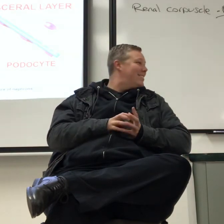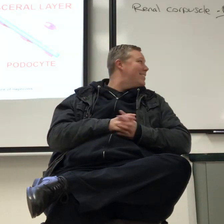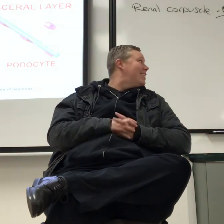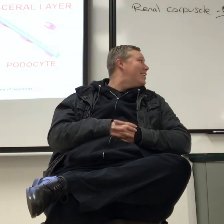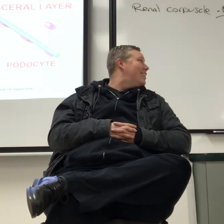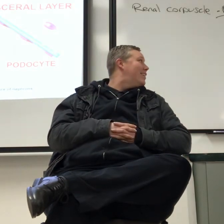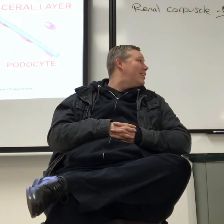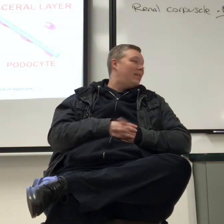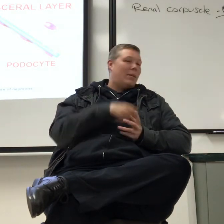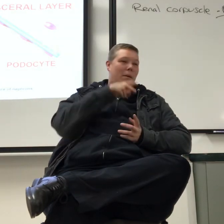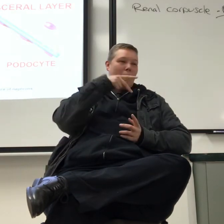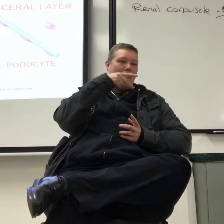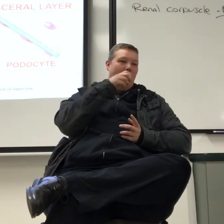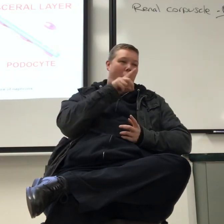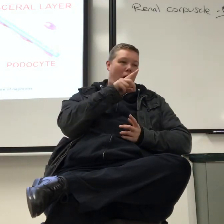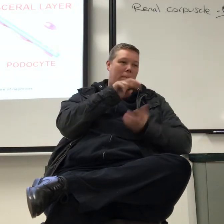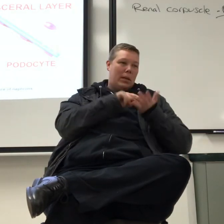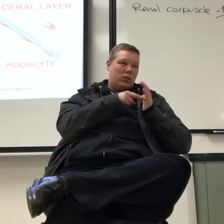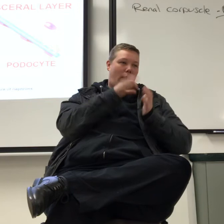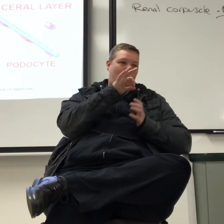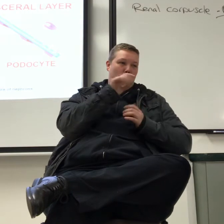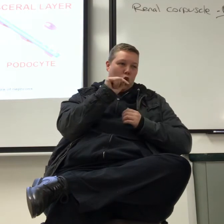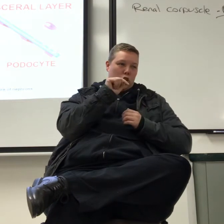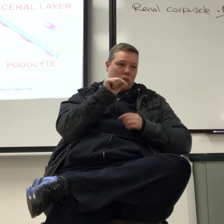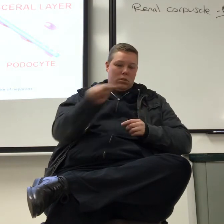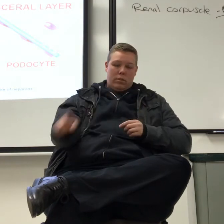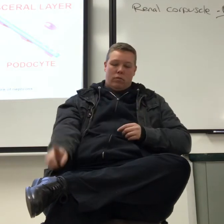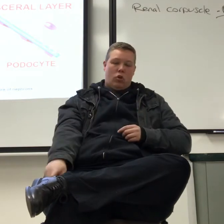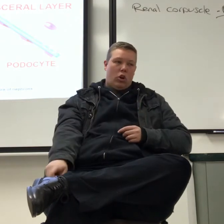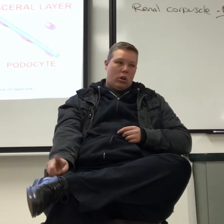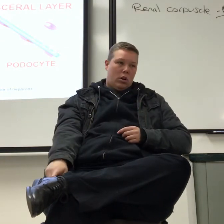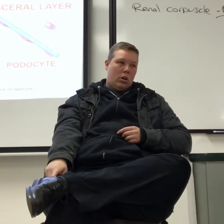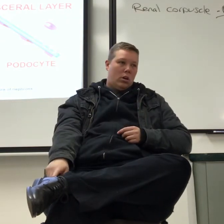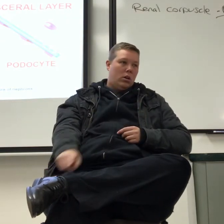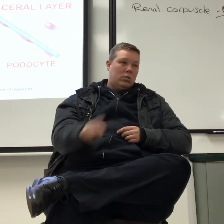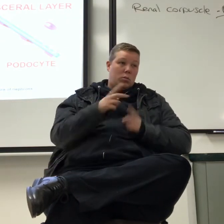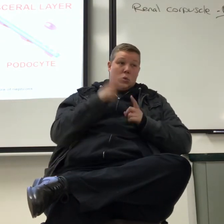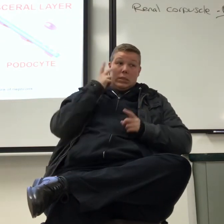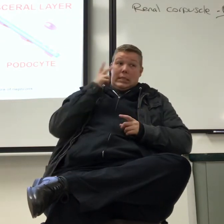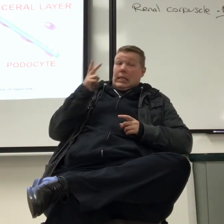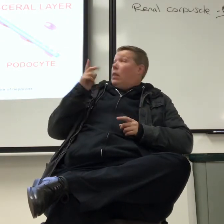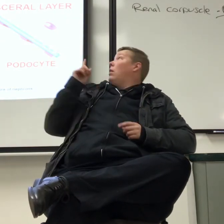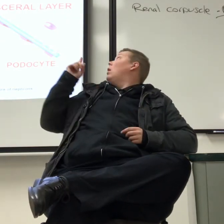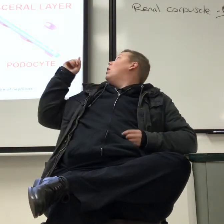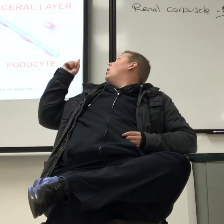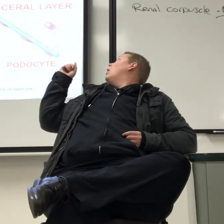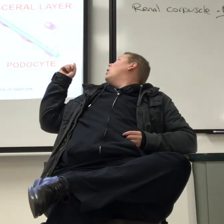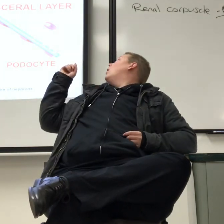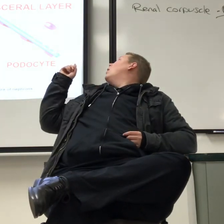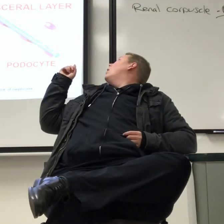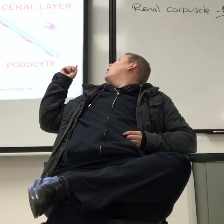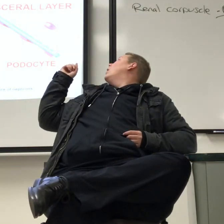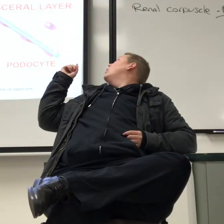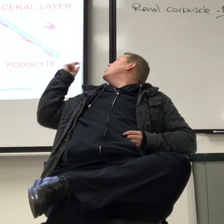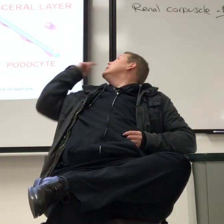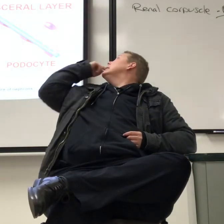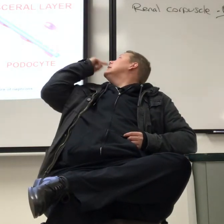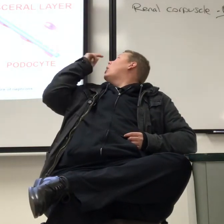Now pod means foot. So these podocytes have these, look at the picture there, those foot processes,